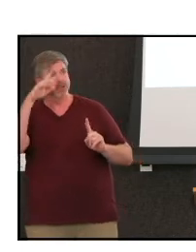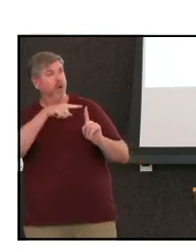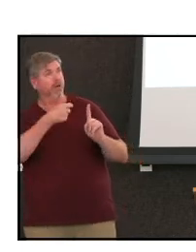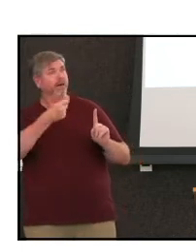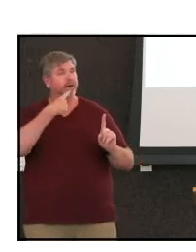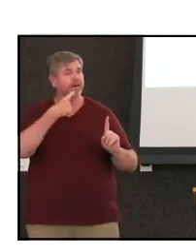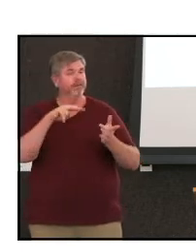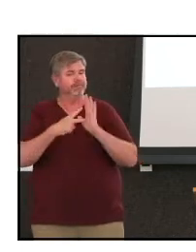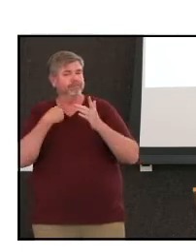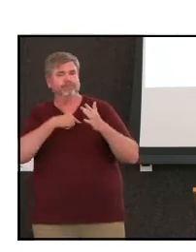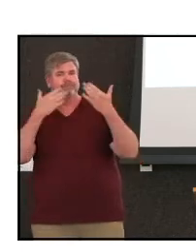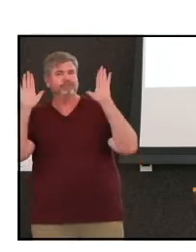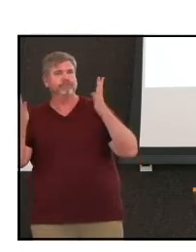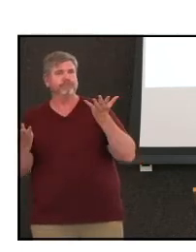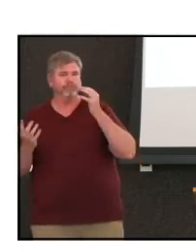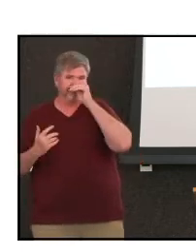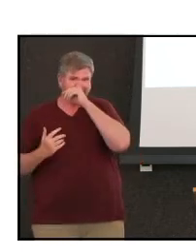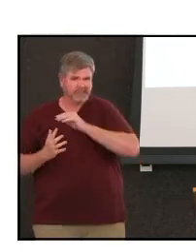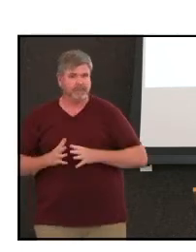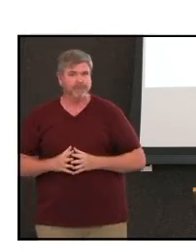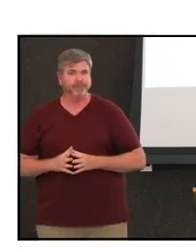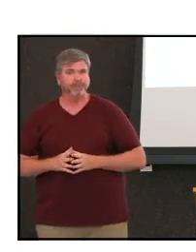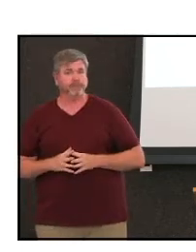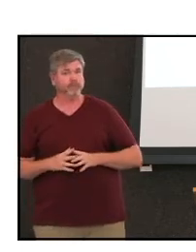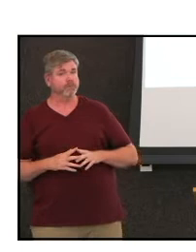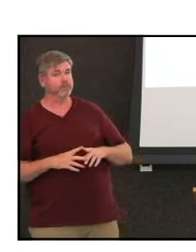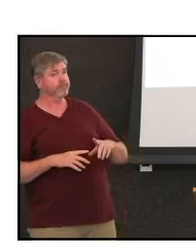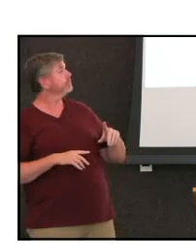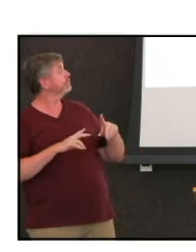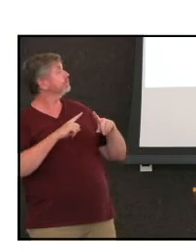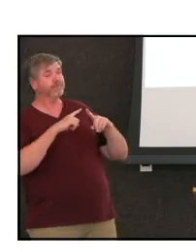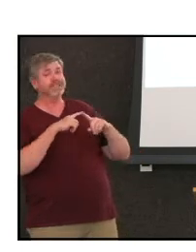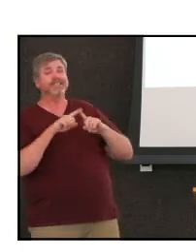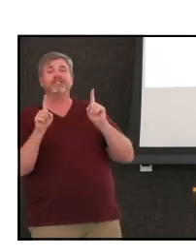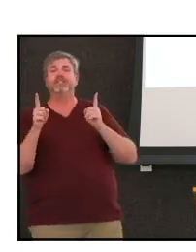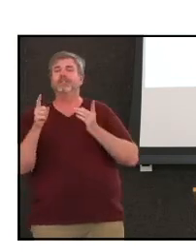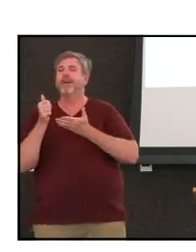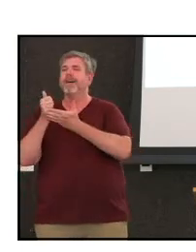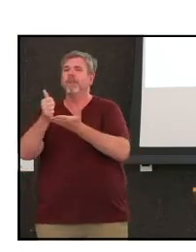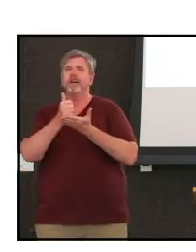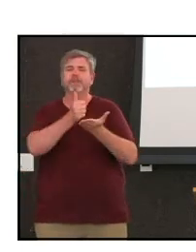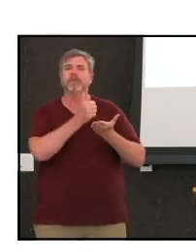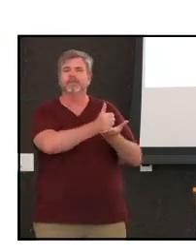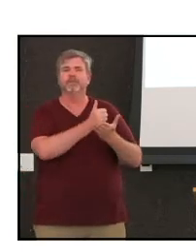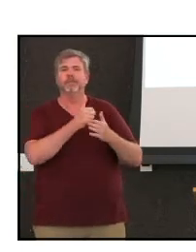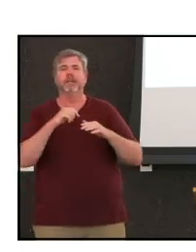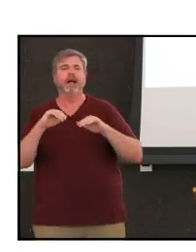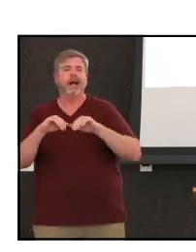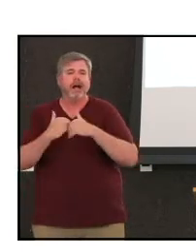So here's some more additional resources that would be helpful for all of you to learn more about fentanyl and how you can all speak